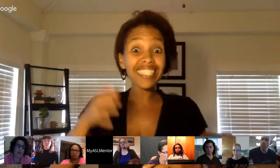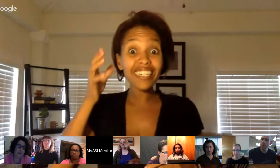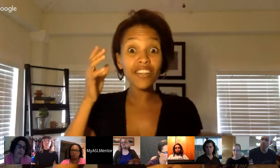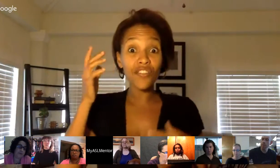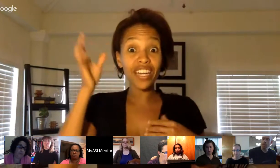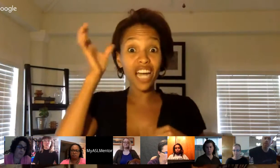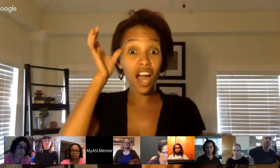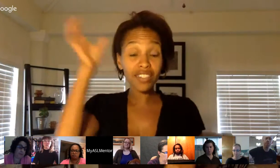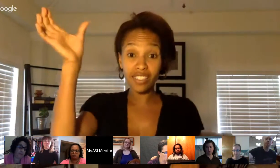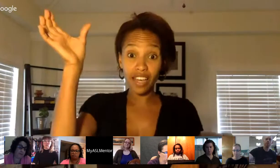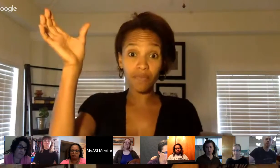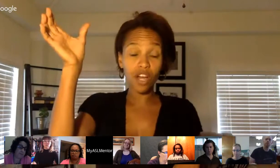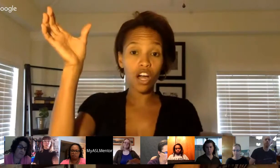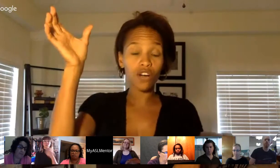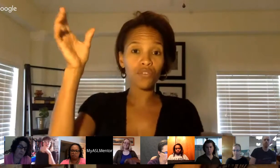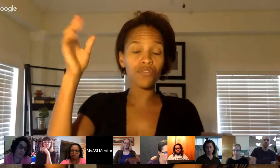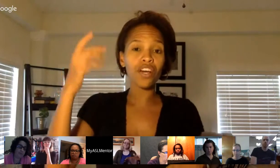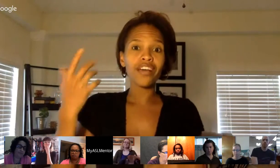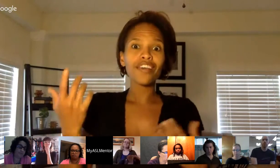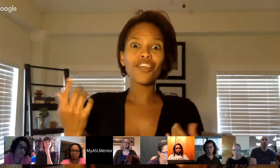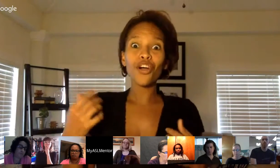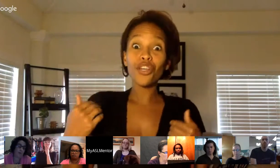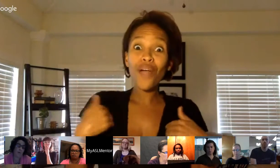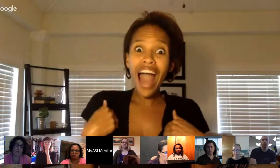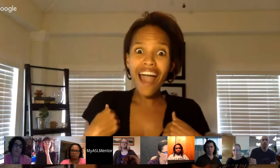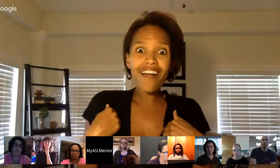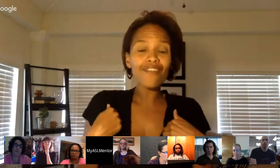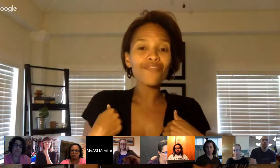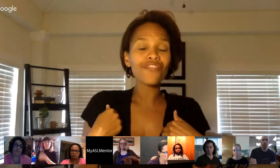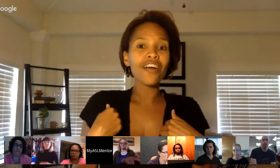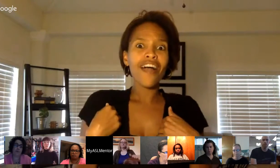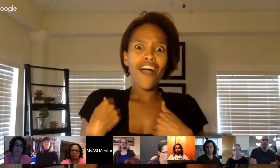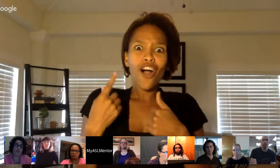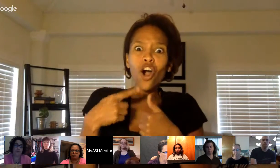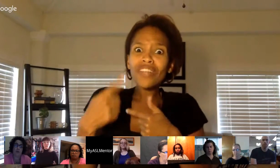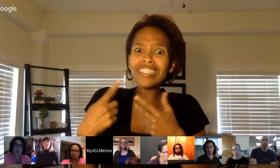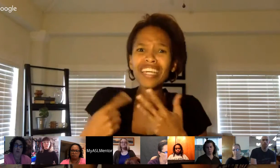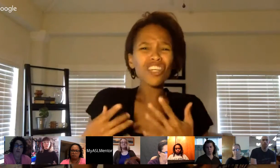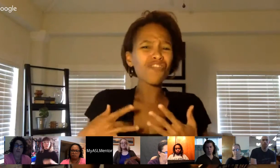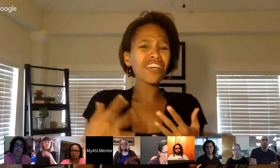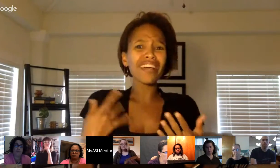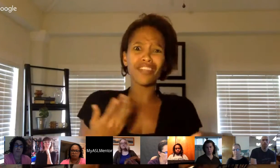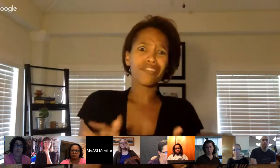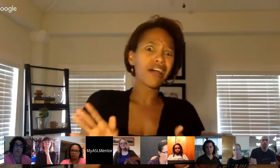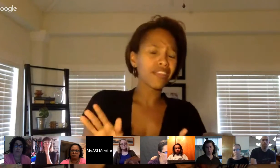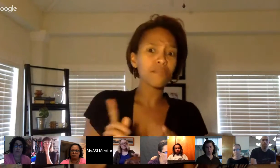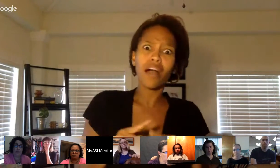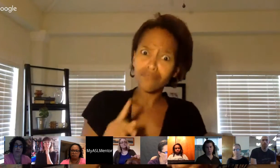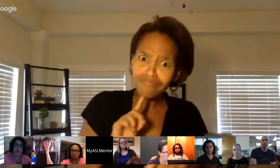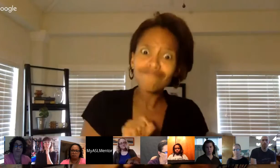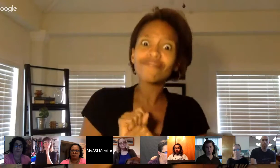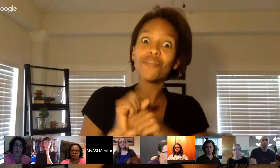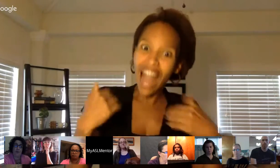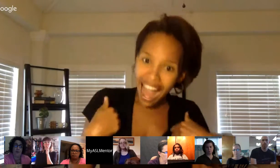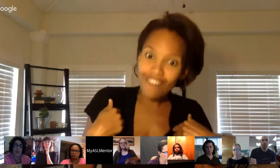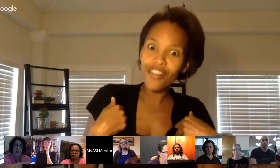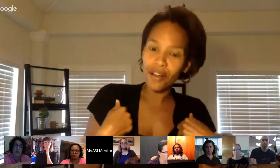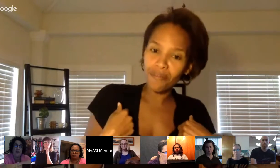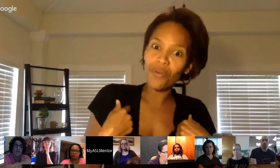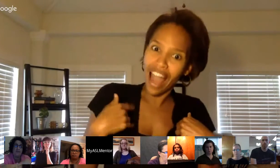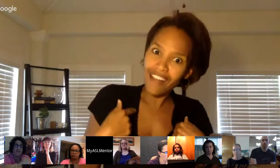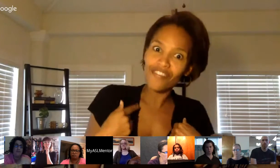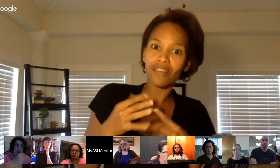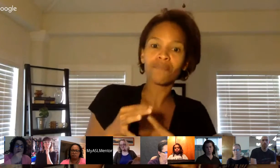that idea, that concept of, you know, you have all these things, you feel like they're nothing, but you have